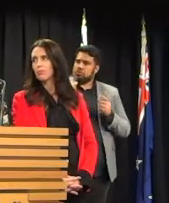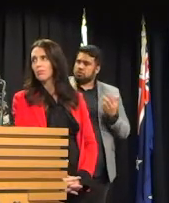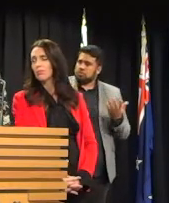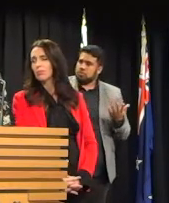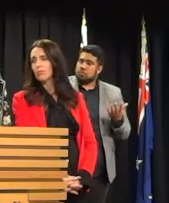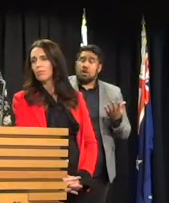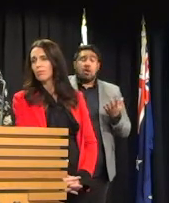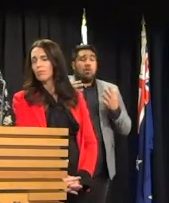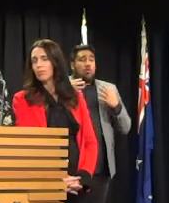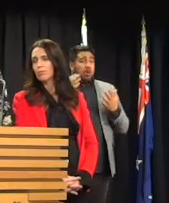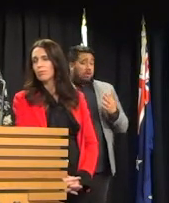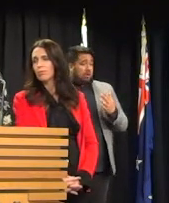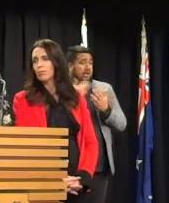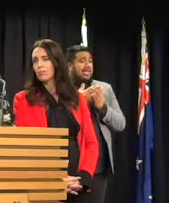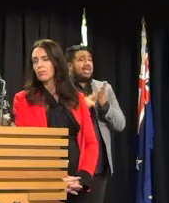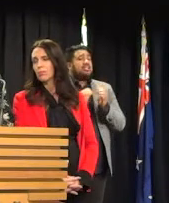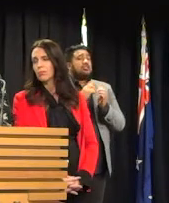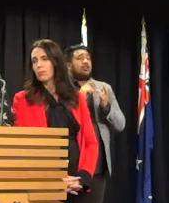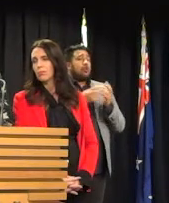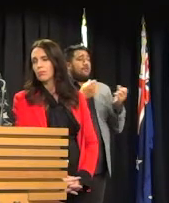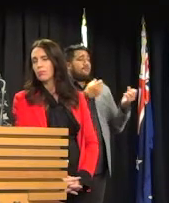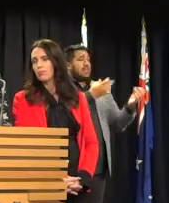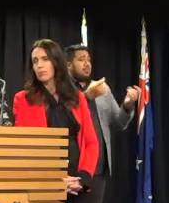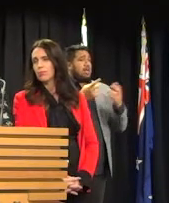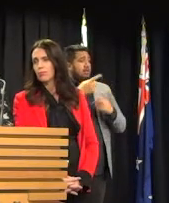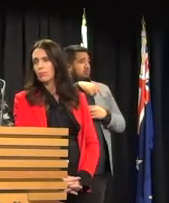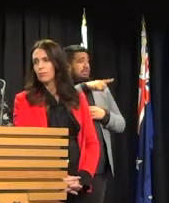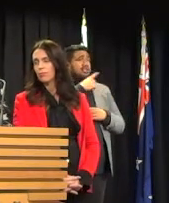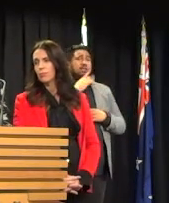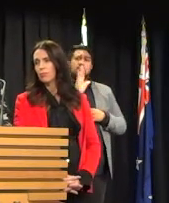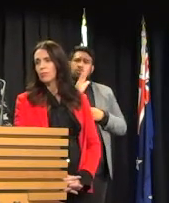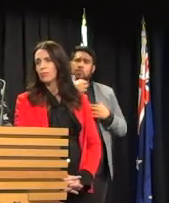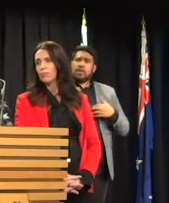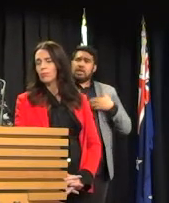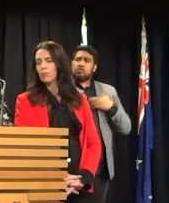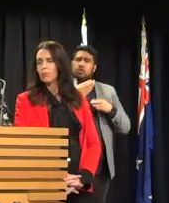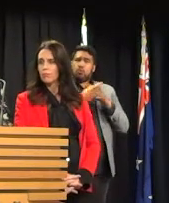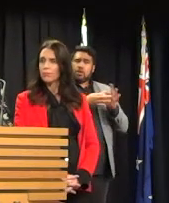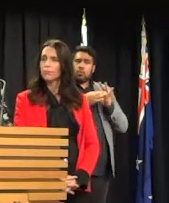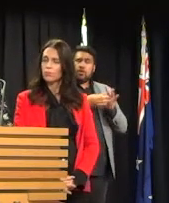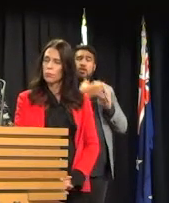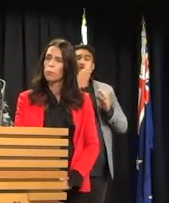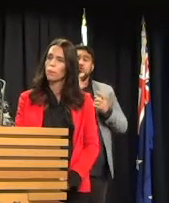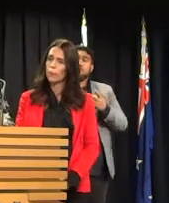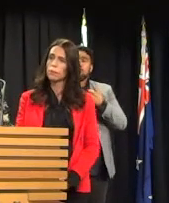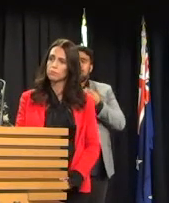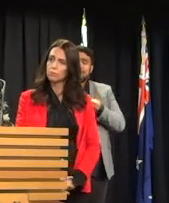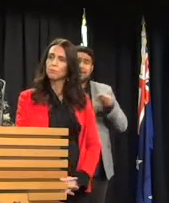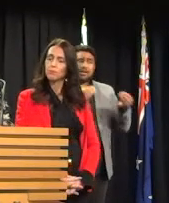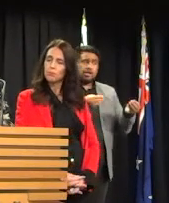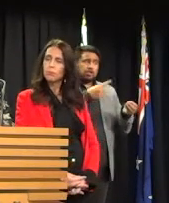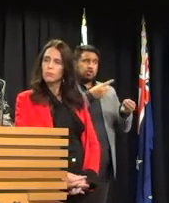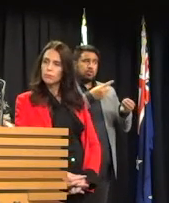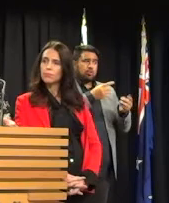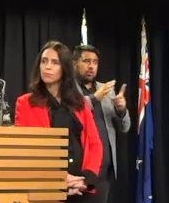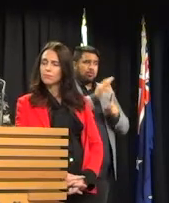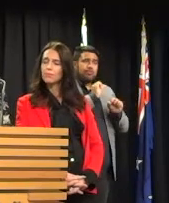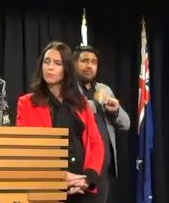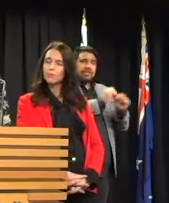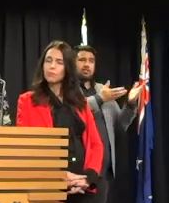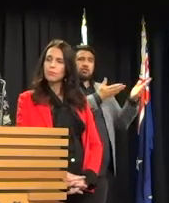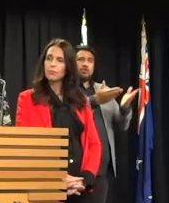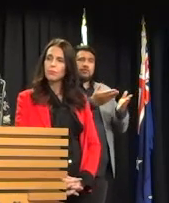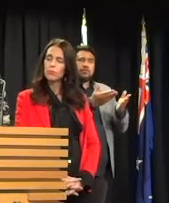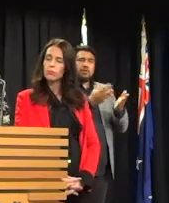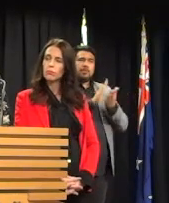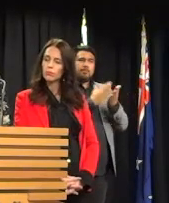The feedback that I've got from NGOs is that they're interested in using data so that that can inform their service, and so that they can make